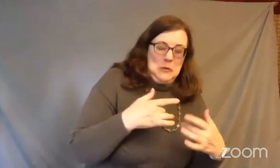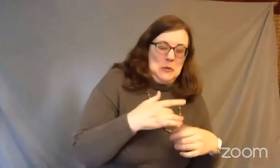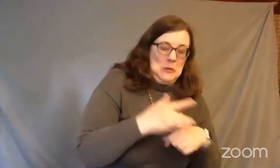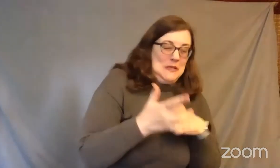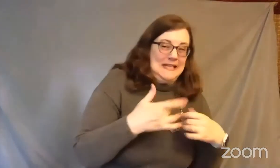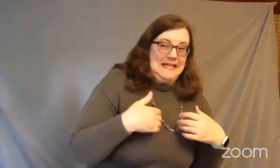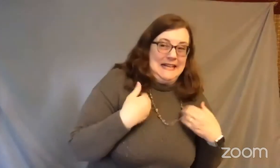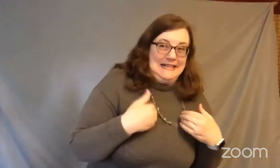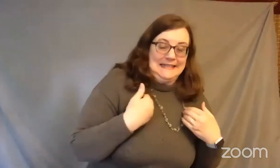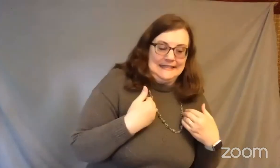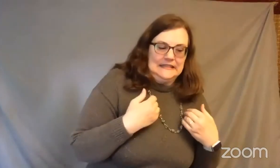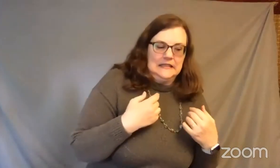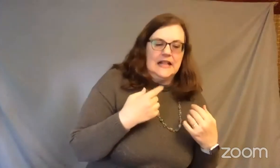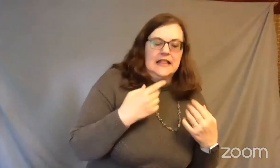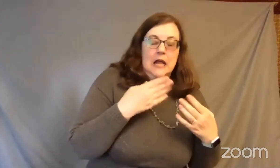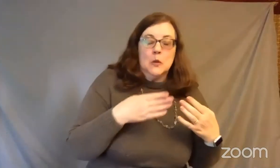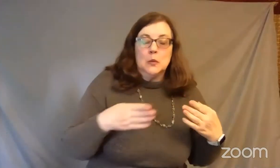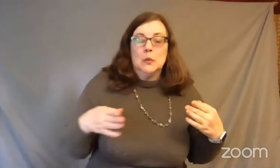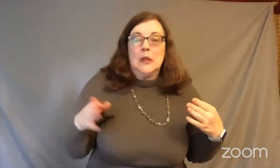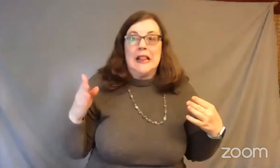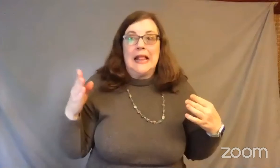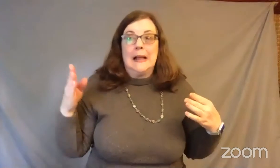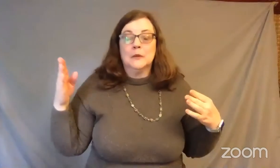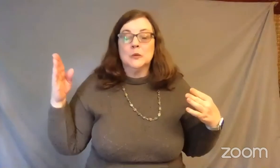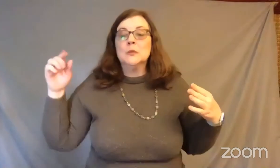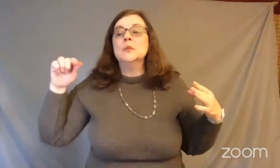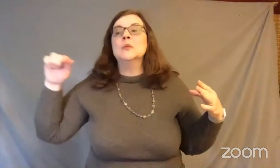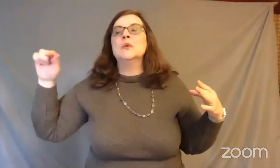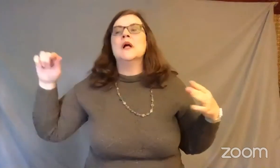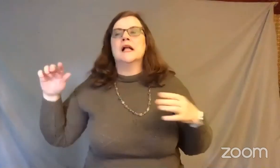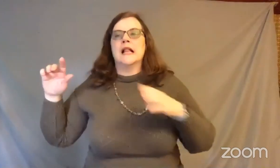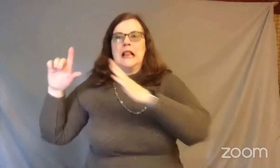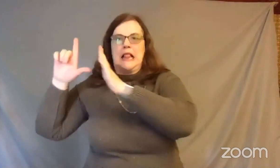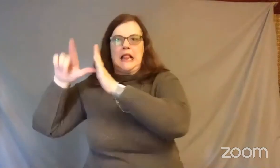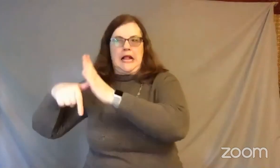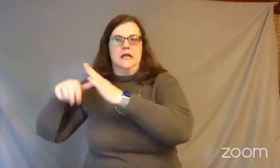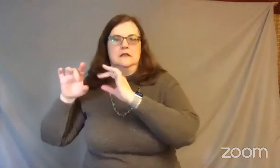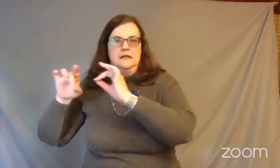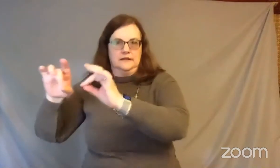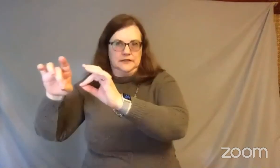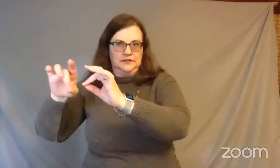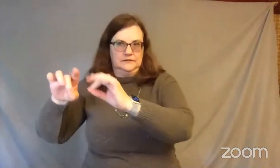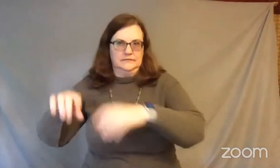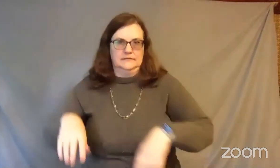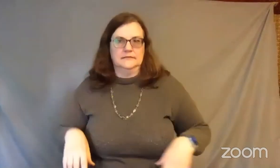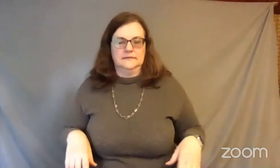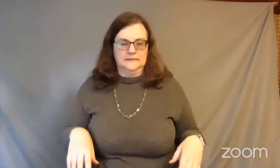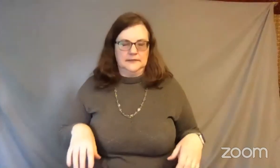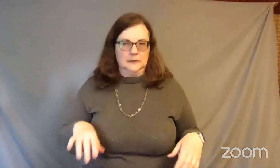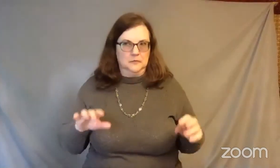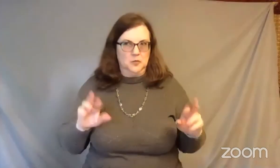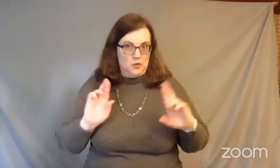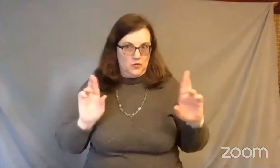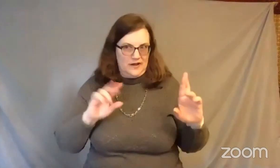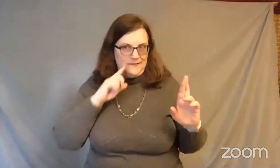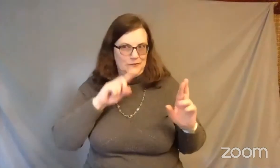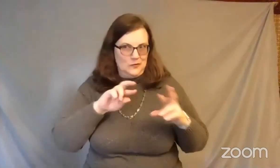Dark blue indicates a very early age of acquisition, and the lighter blue indicates a later age